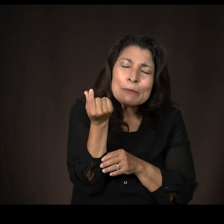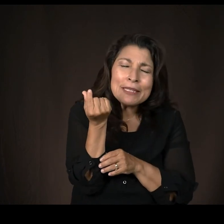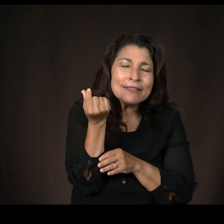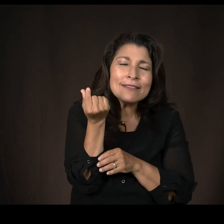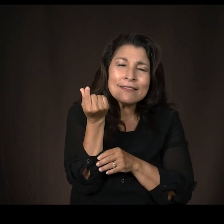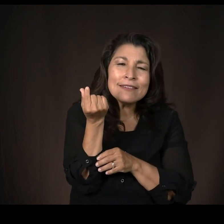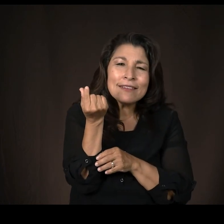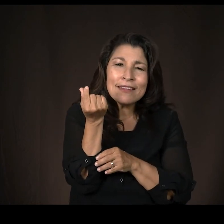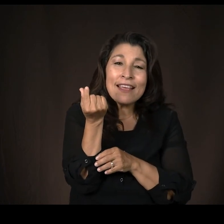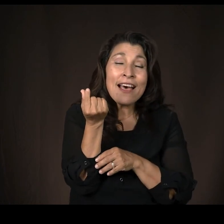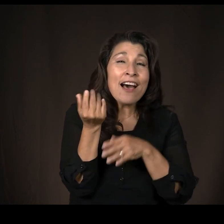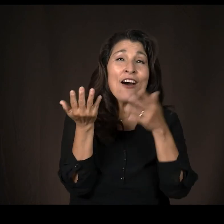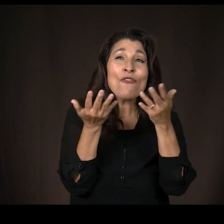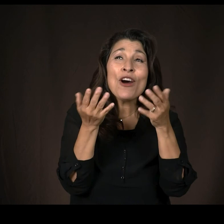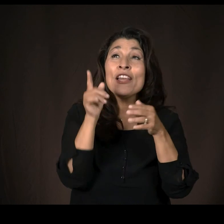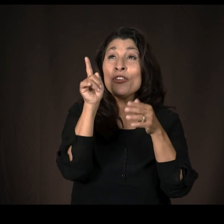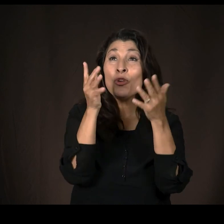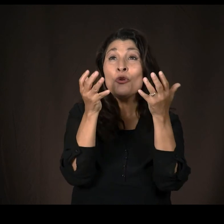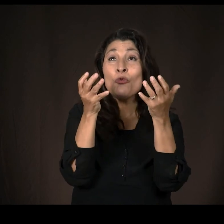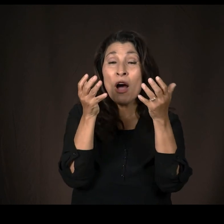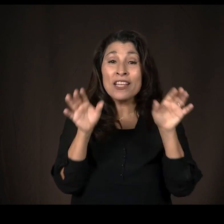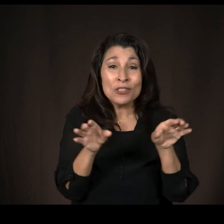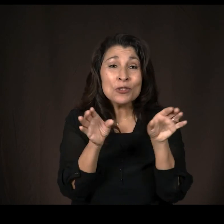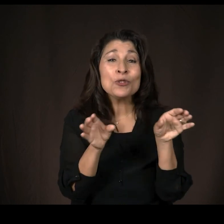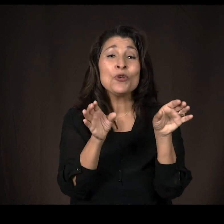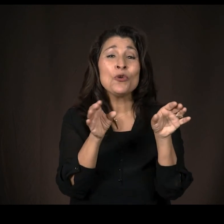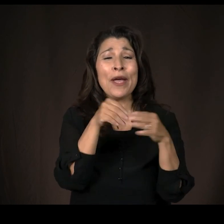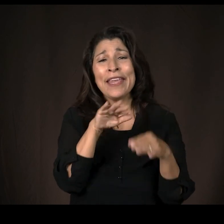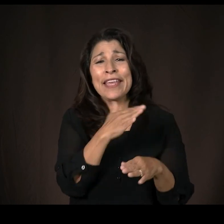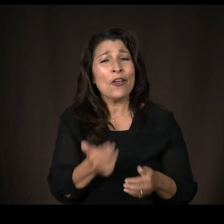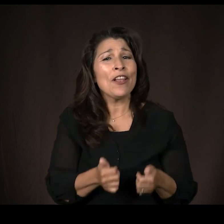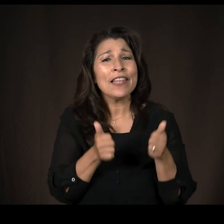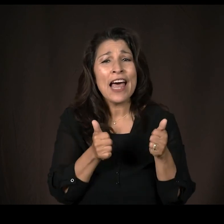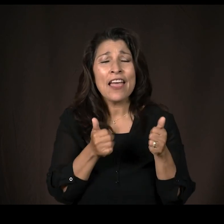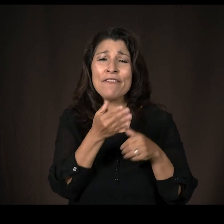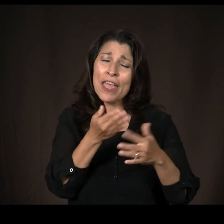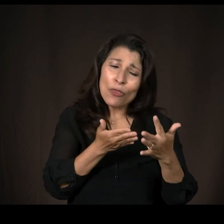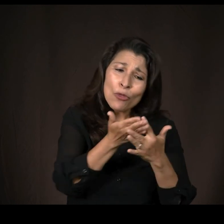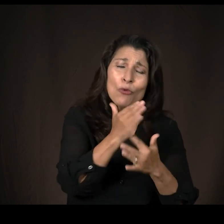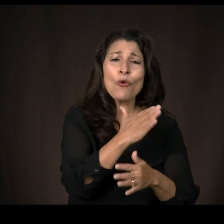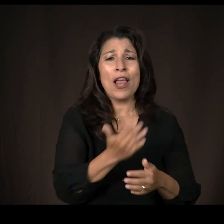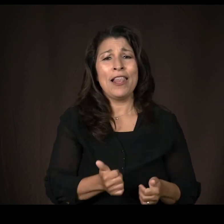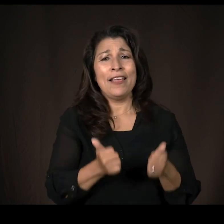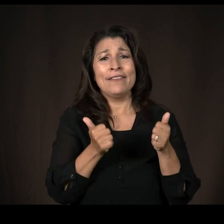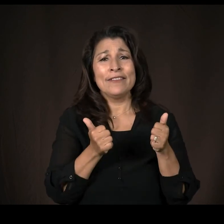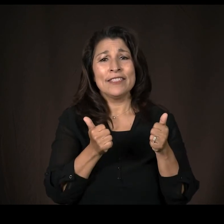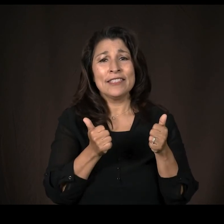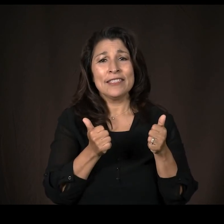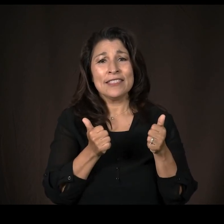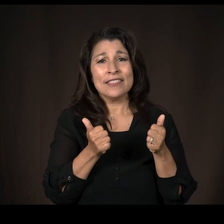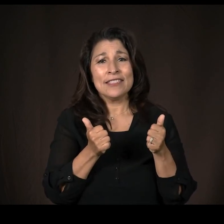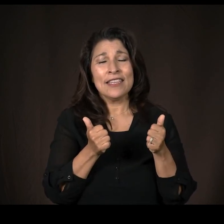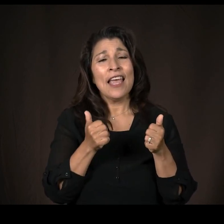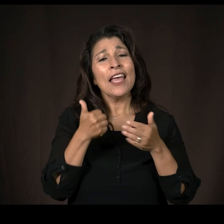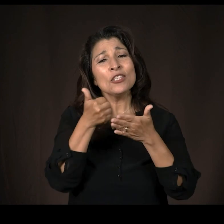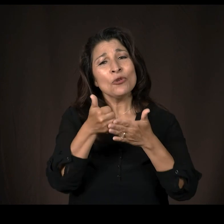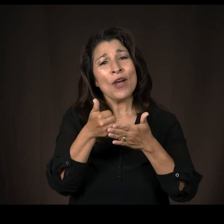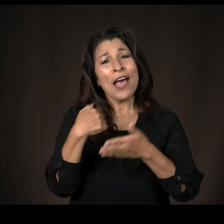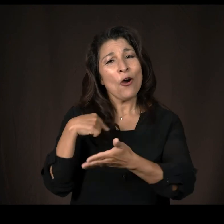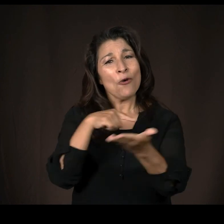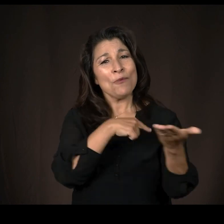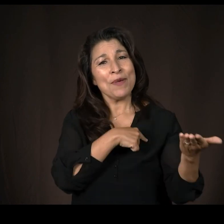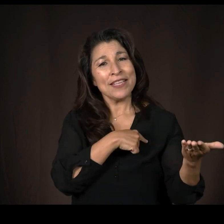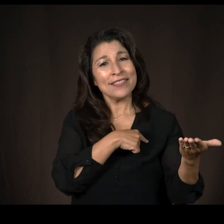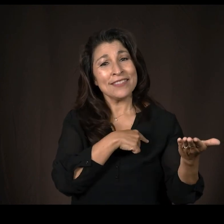glimpse of what you would like to do in our lives and through our lives. And help